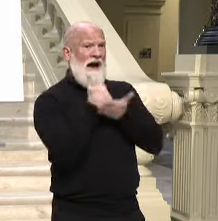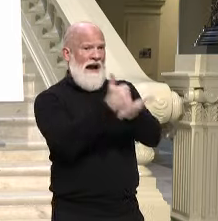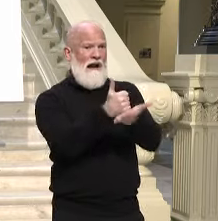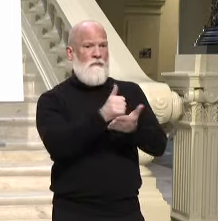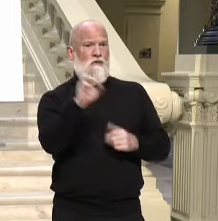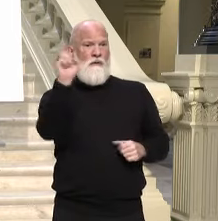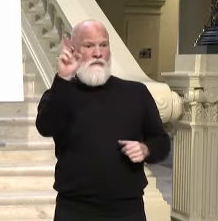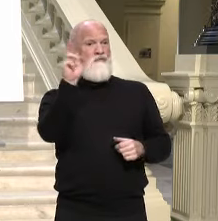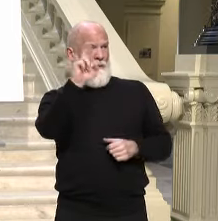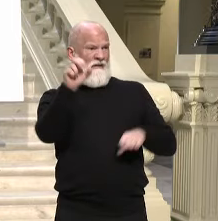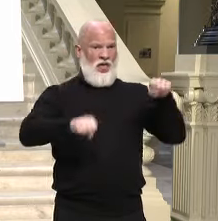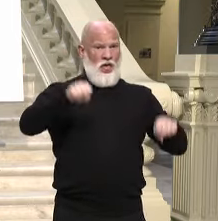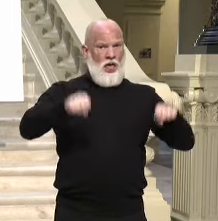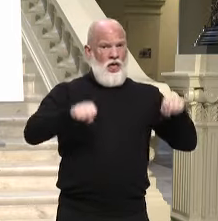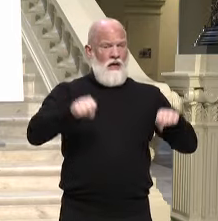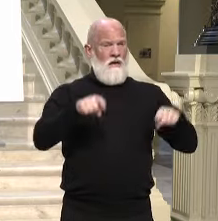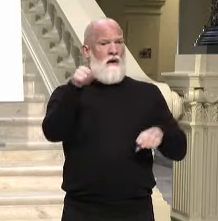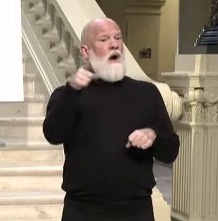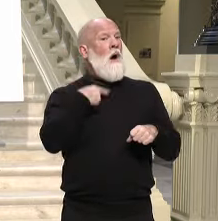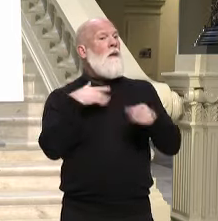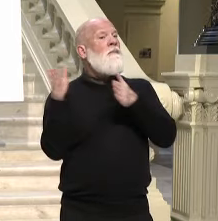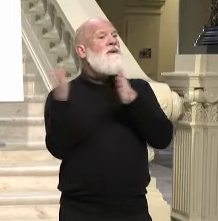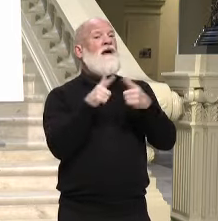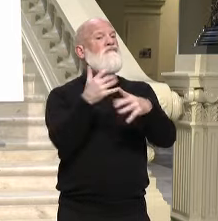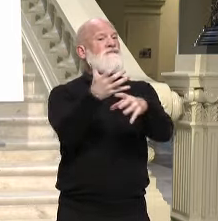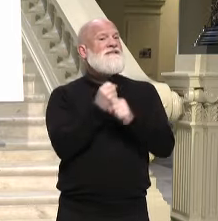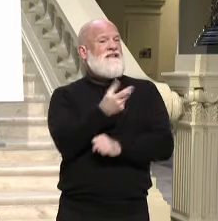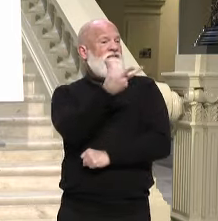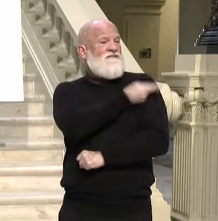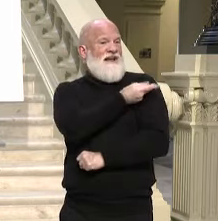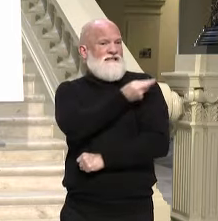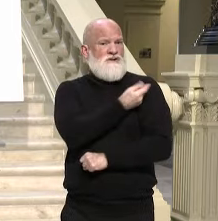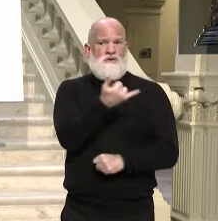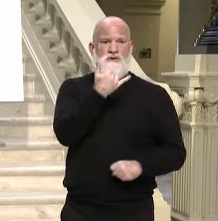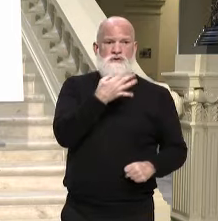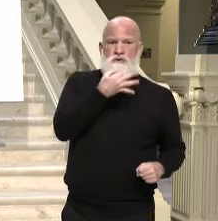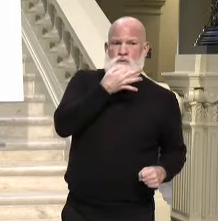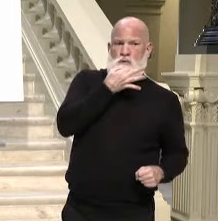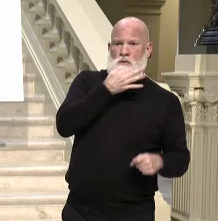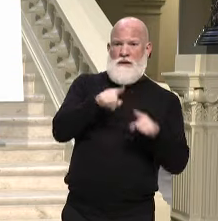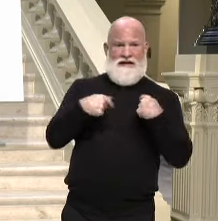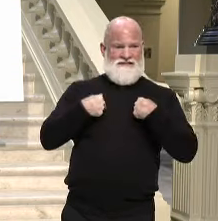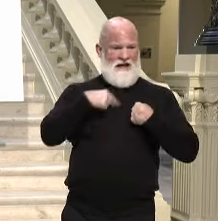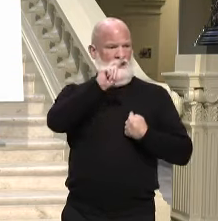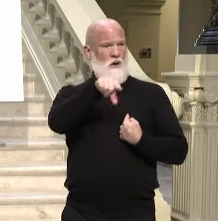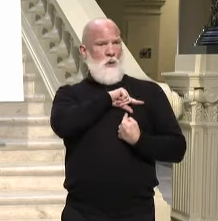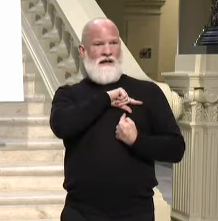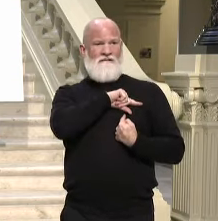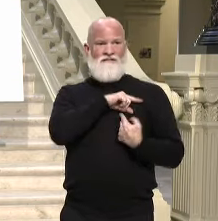vaccine as soon as I'm eligible, Dr. Toomey. Dr. Toomey might want to give me that shot.